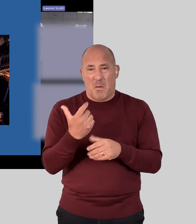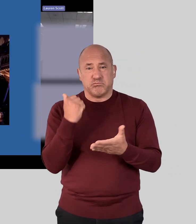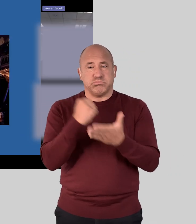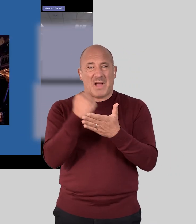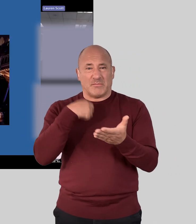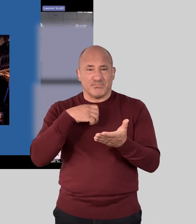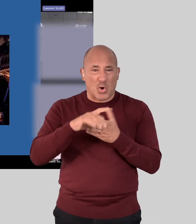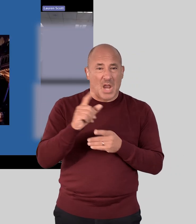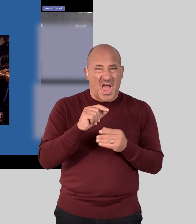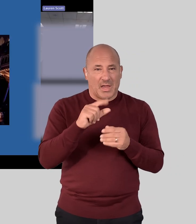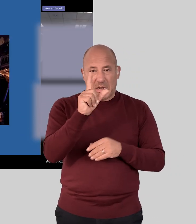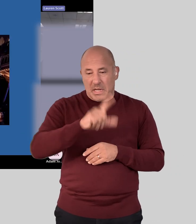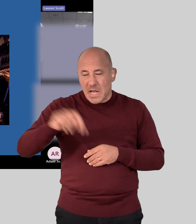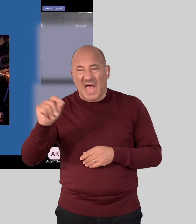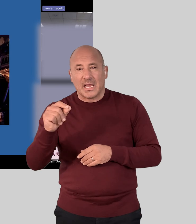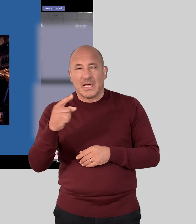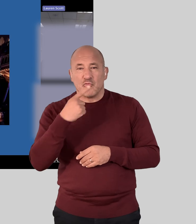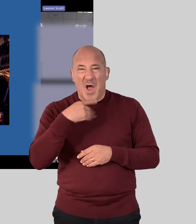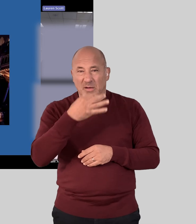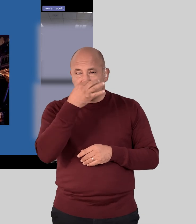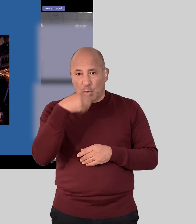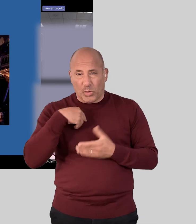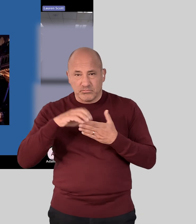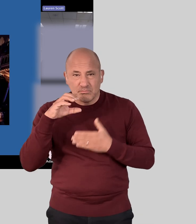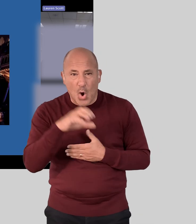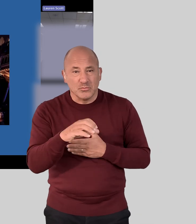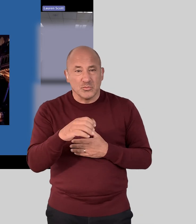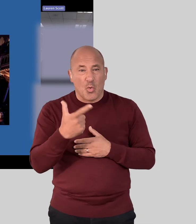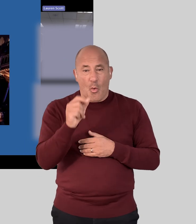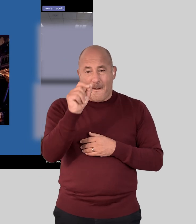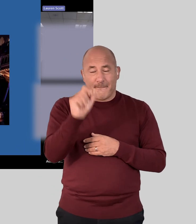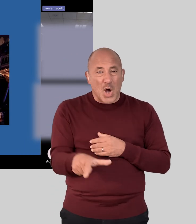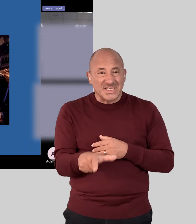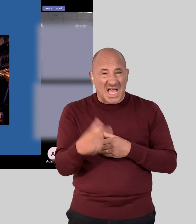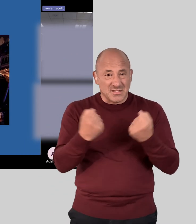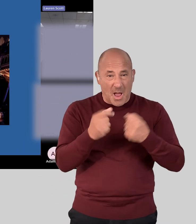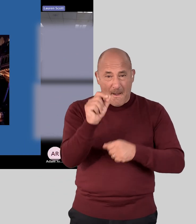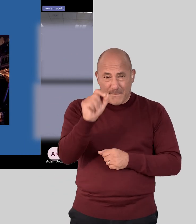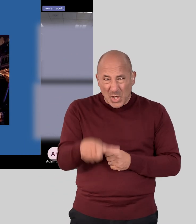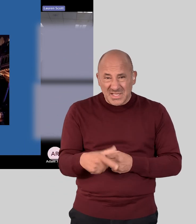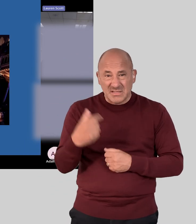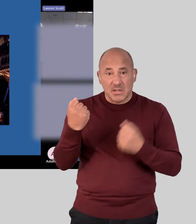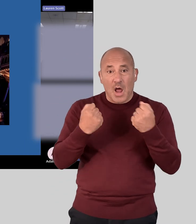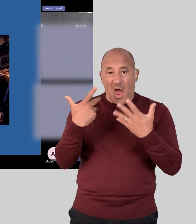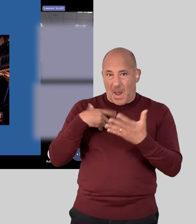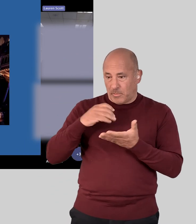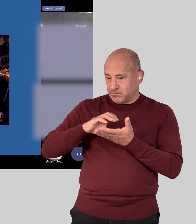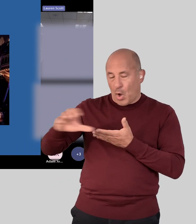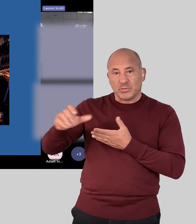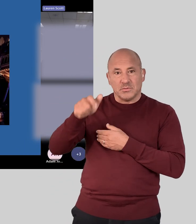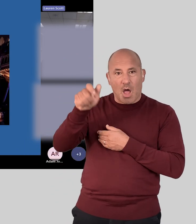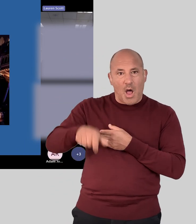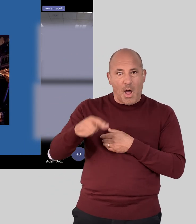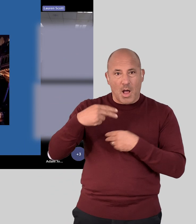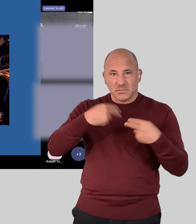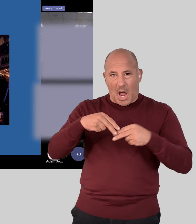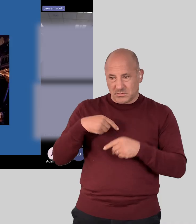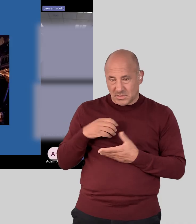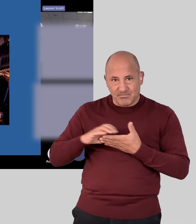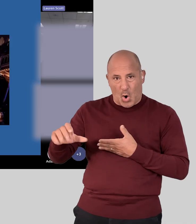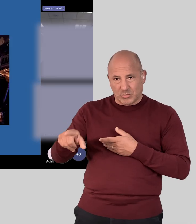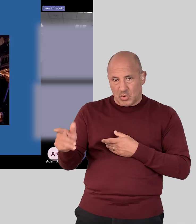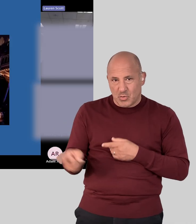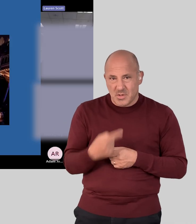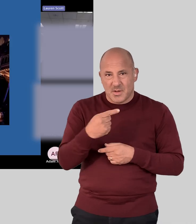sponsorships from like brands such as Nike or Red Bull, even like Mercedes